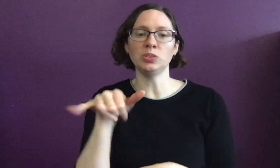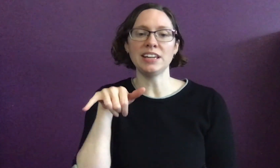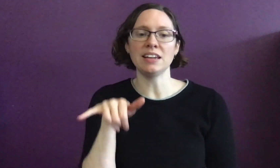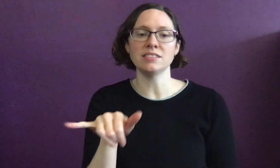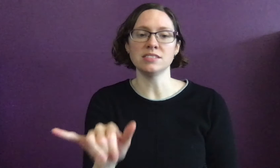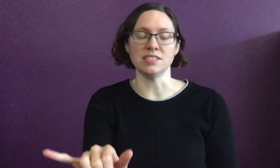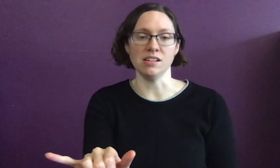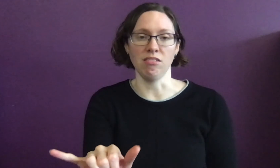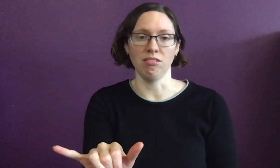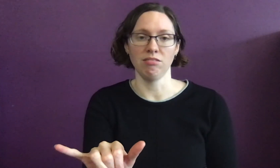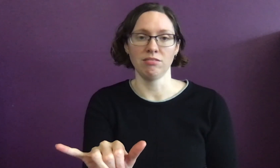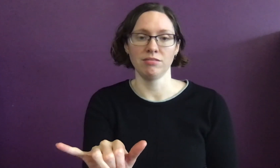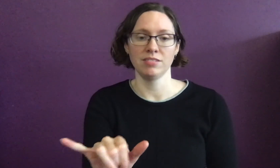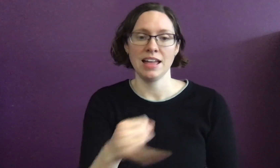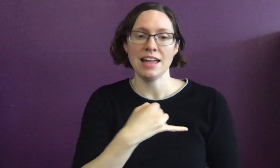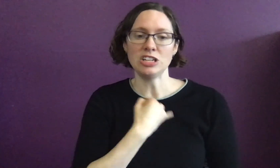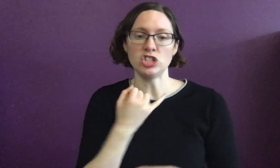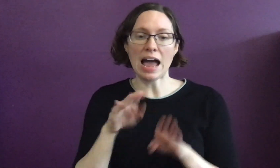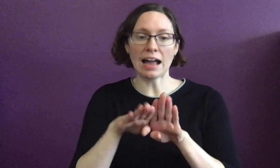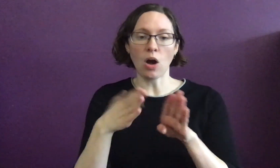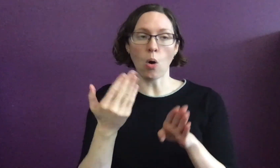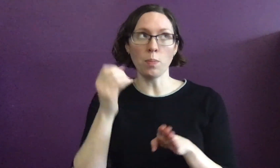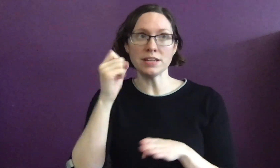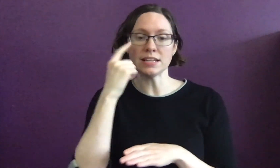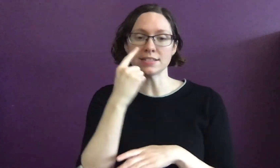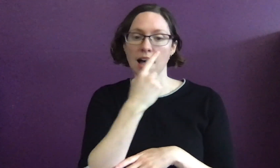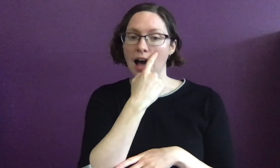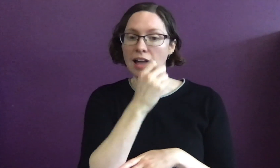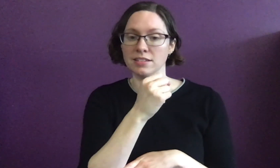Absolutely still. Jack opened his eyes.